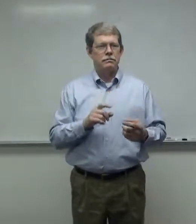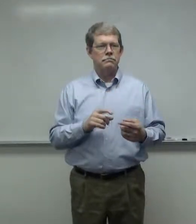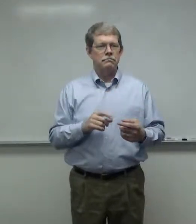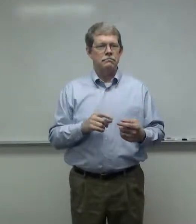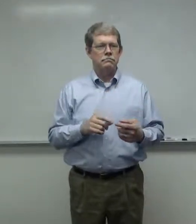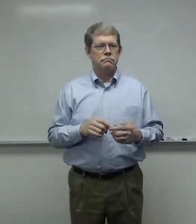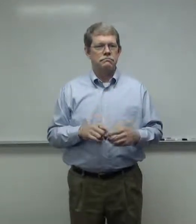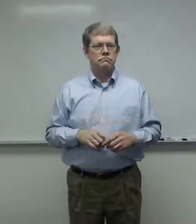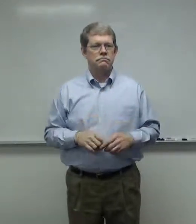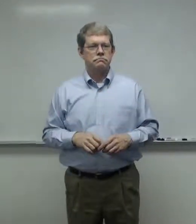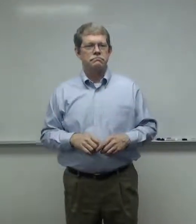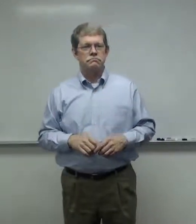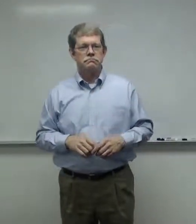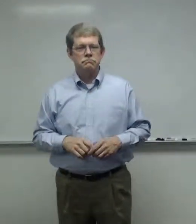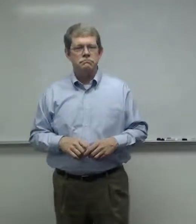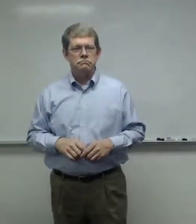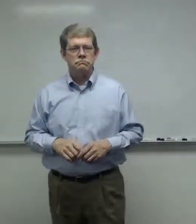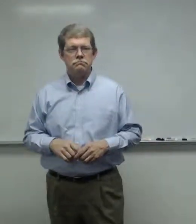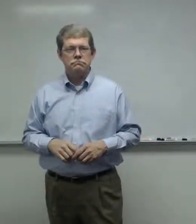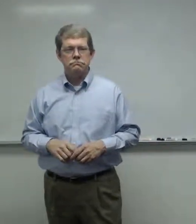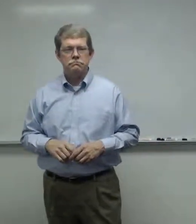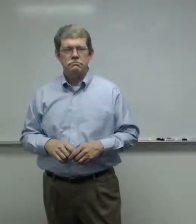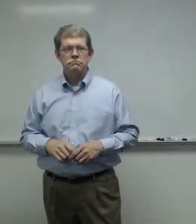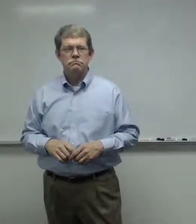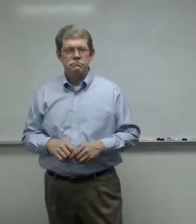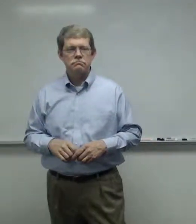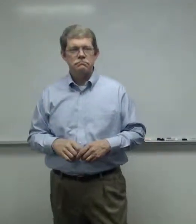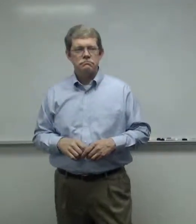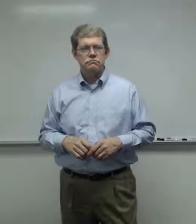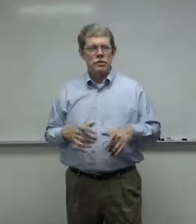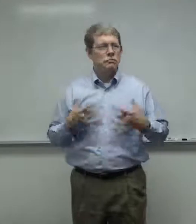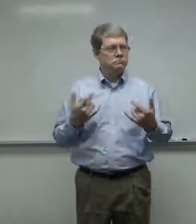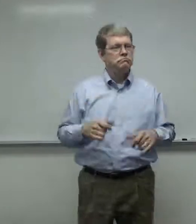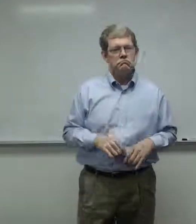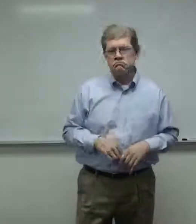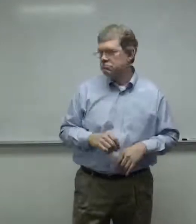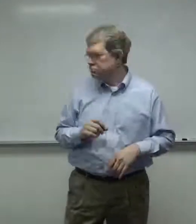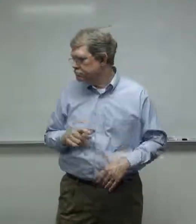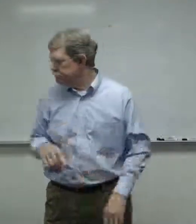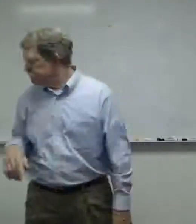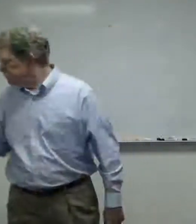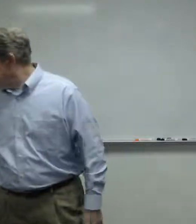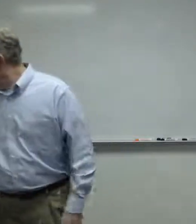people and say, what's going on in your world? What's up? Exactly.